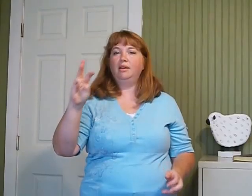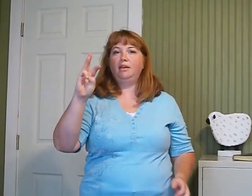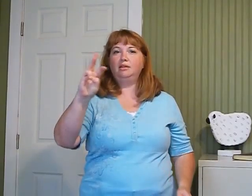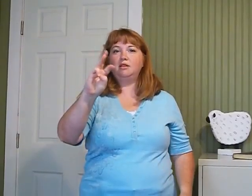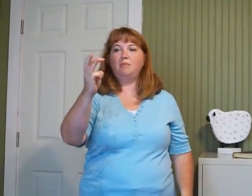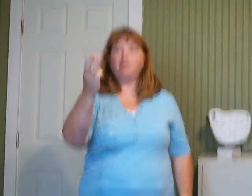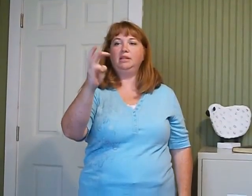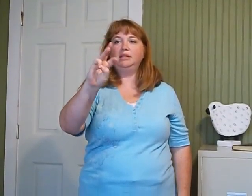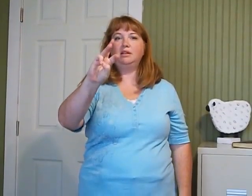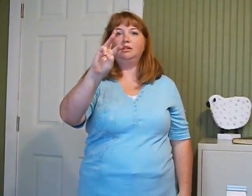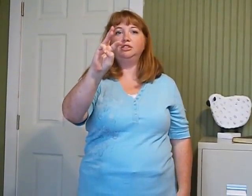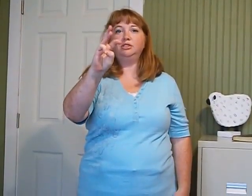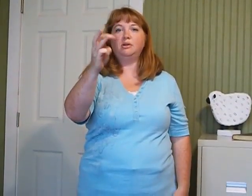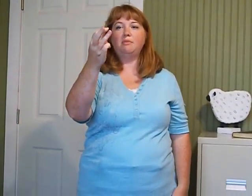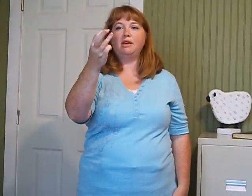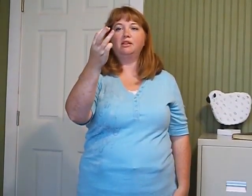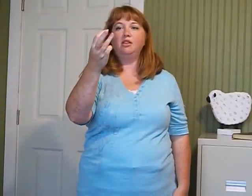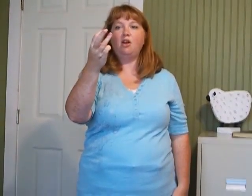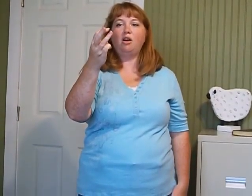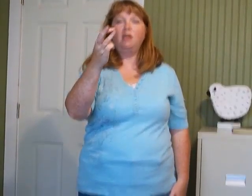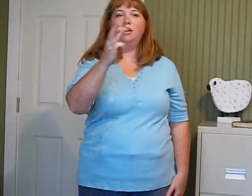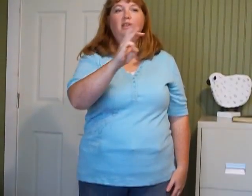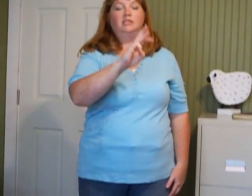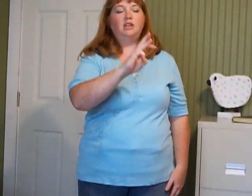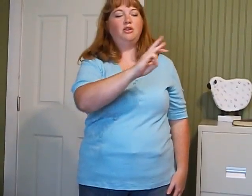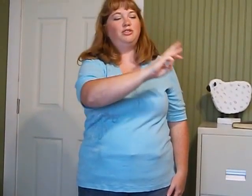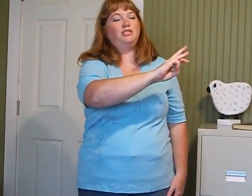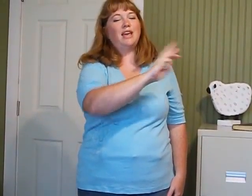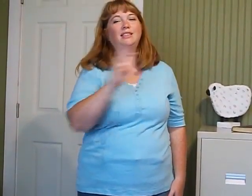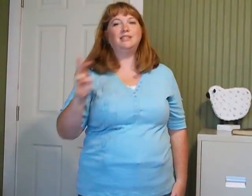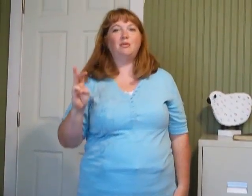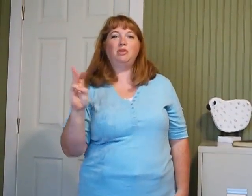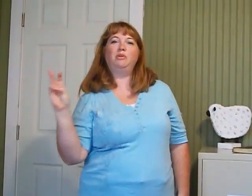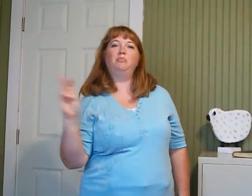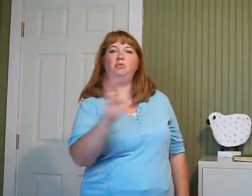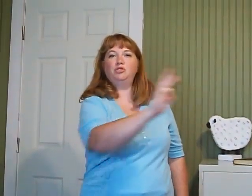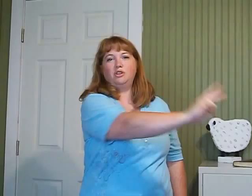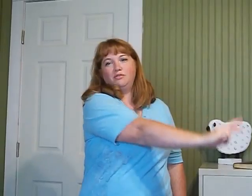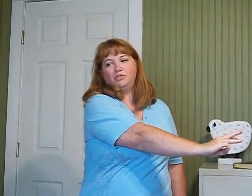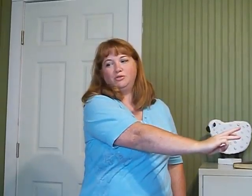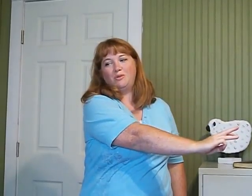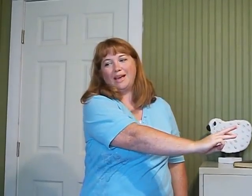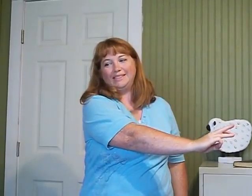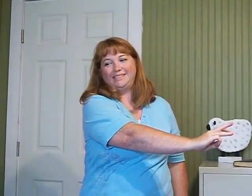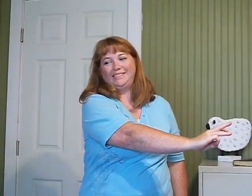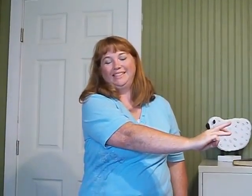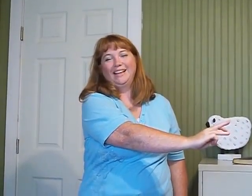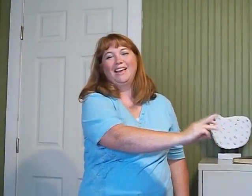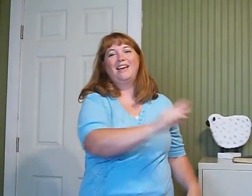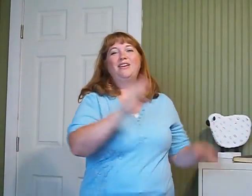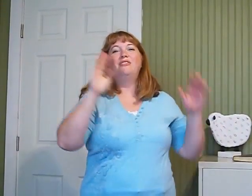I anatomically cannot do. I make a claw. So you take the W and push it over to the west.